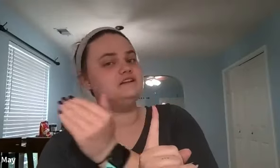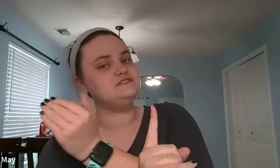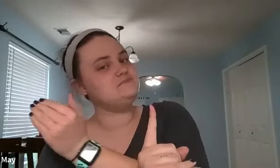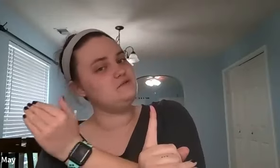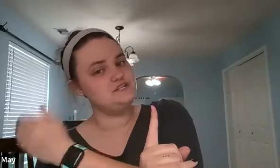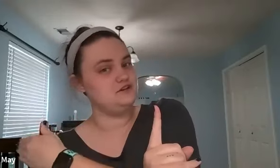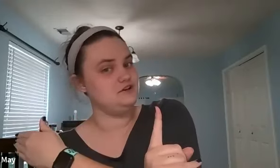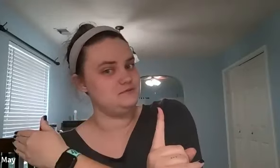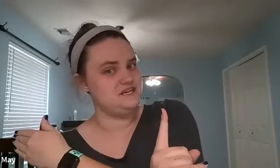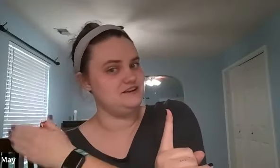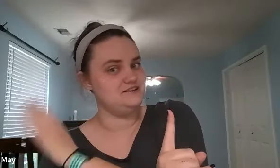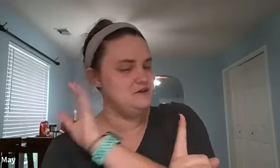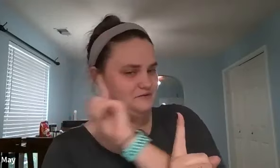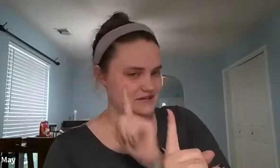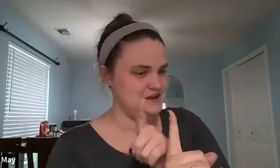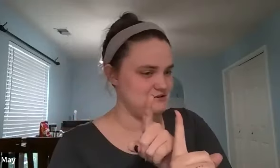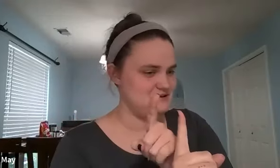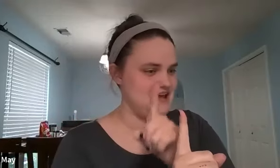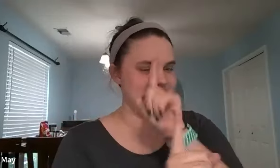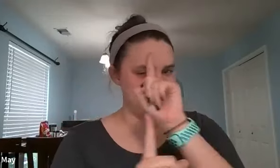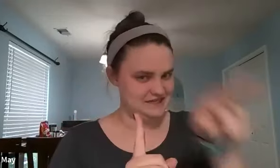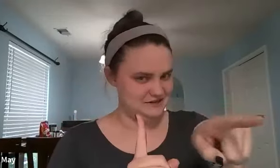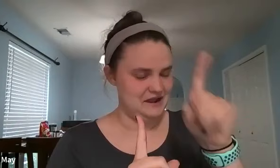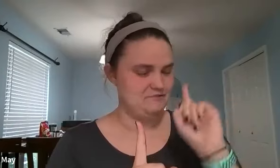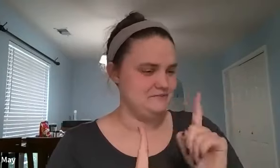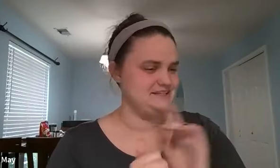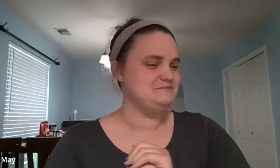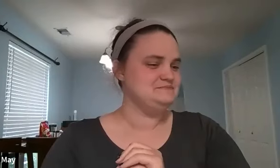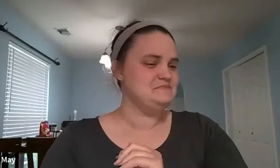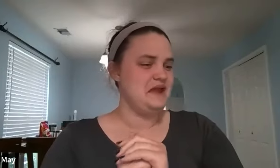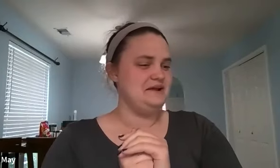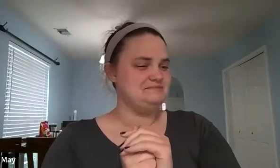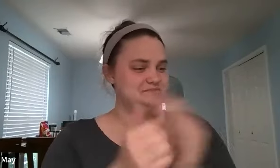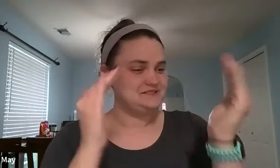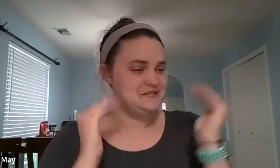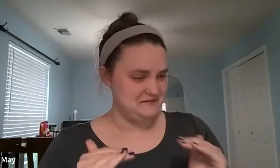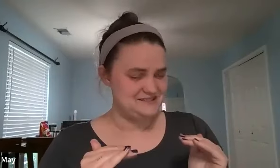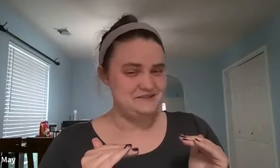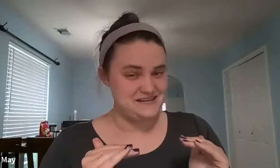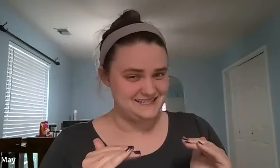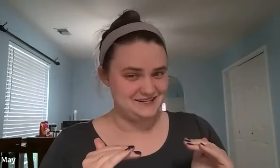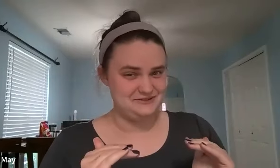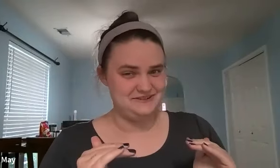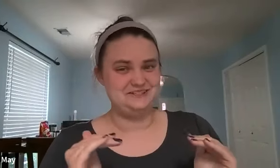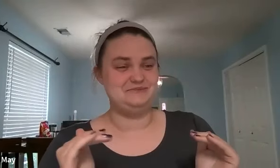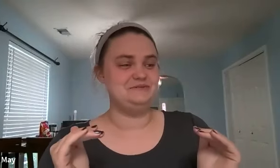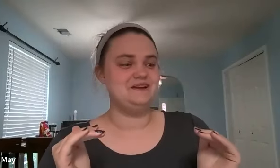different types of ways you can cook potatoes. We cannot go there yet. That's later, I promise. So let's go to the next actual vegetable